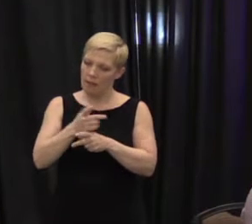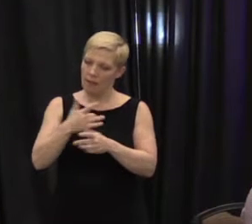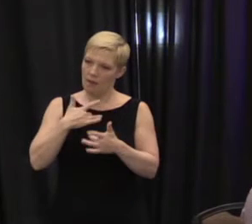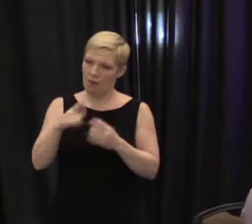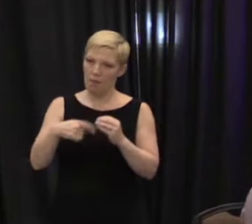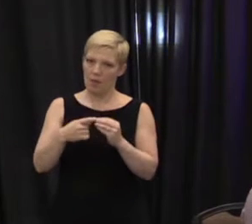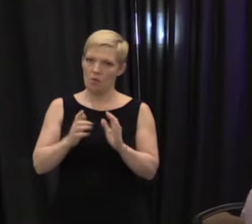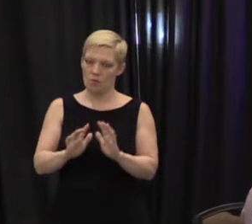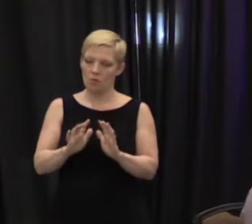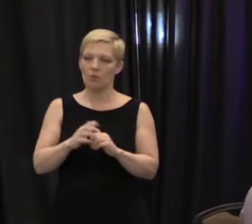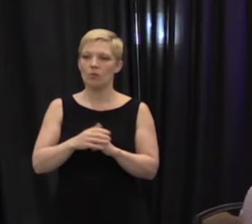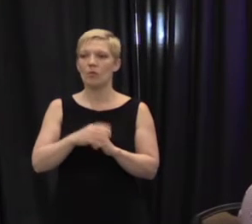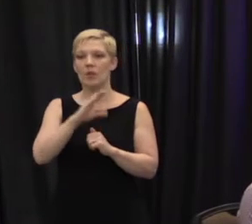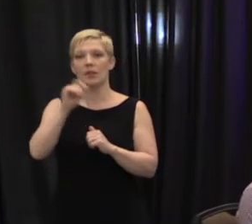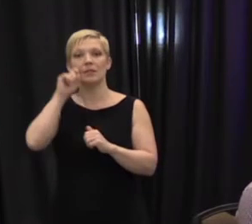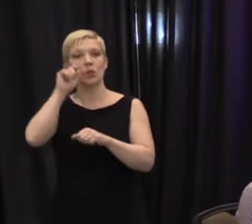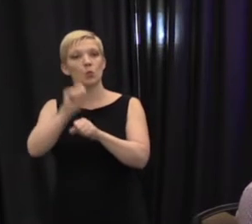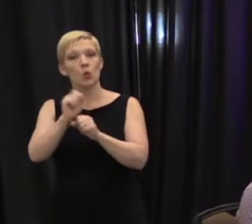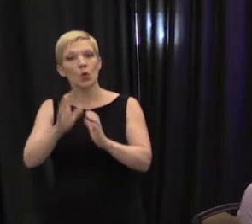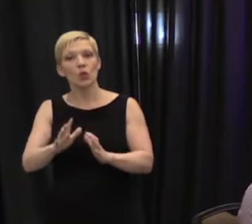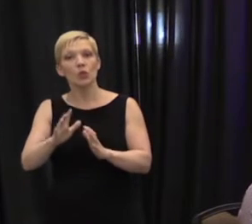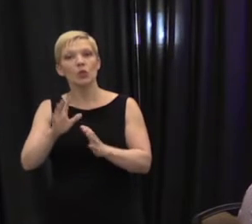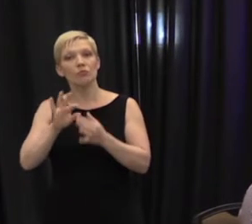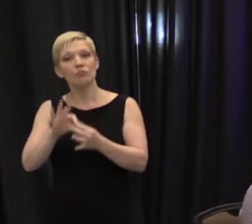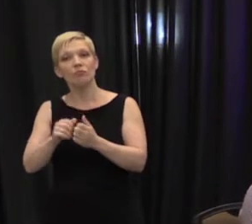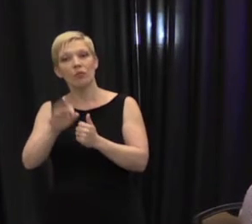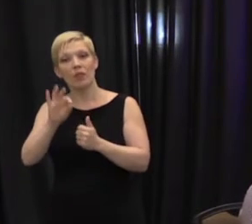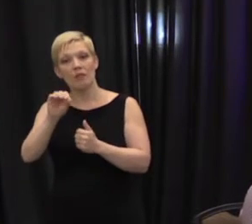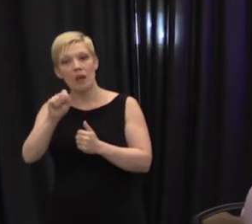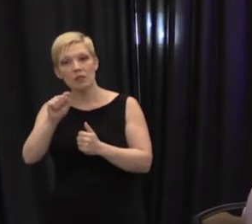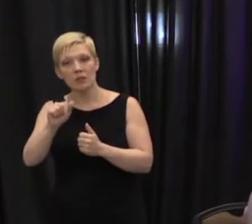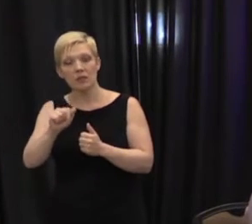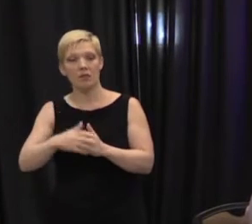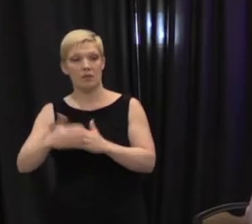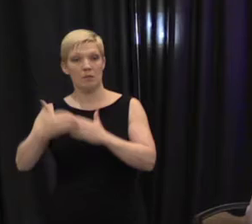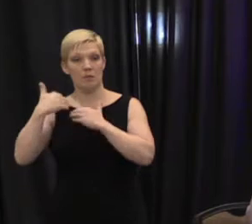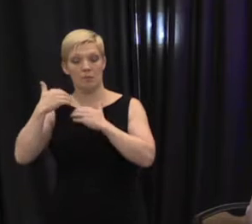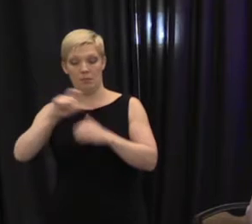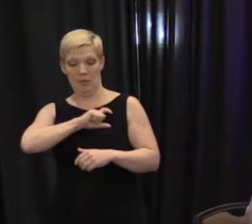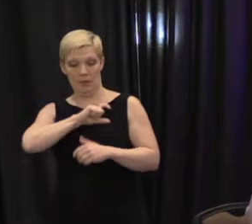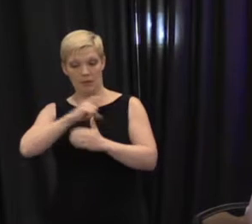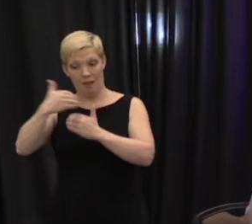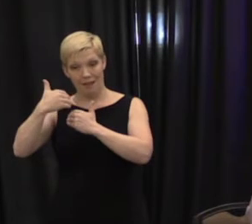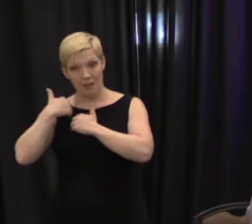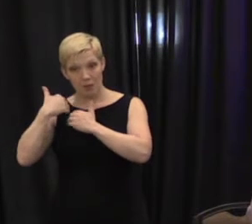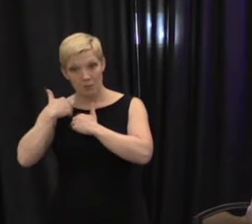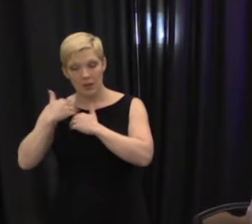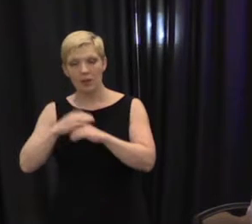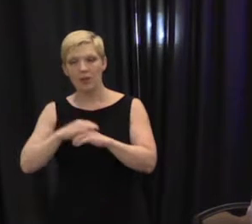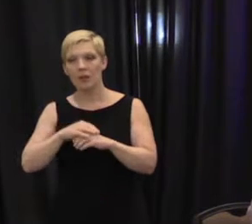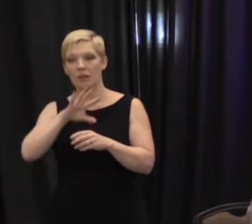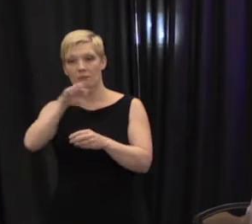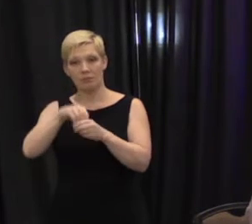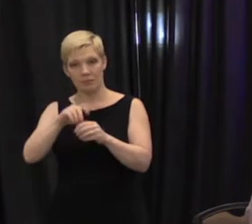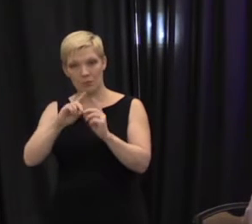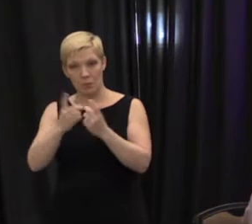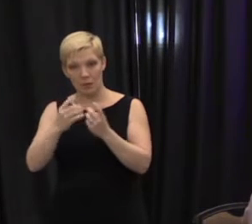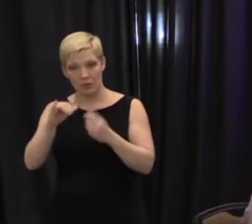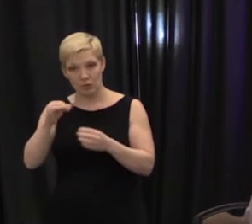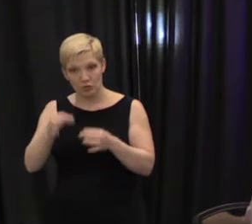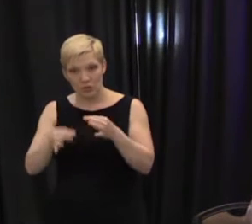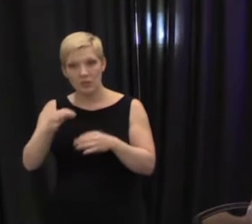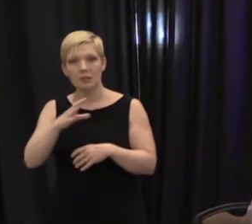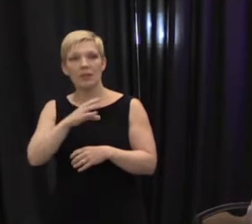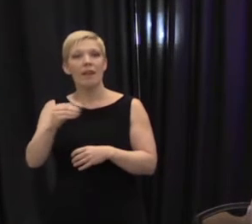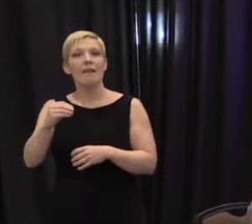rights obviously being curtailed by way of FOSTA, police accountability or lack thereof in things from the Department of Justice and our